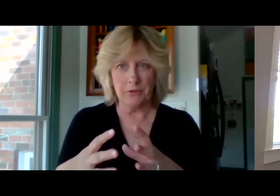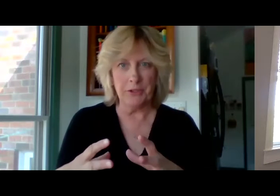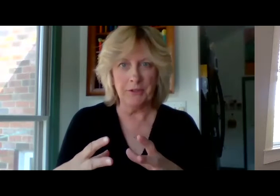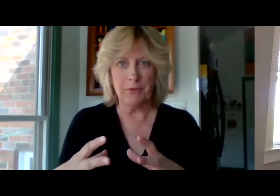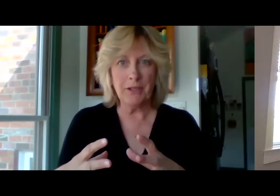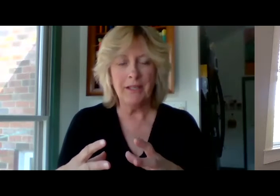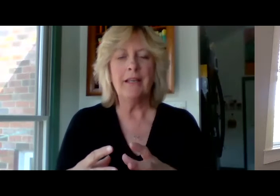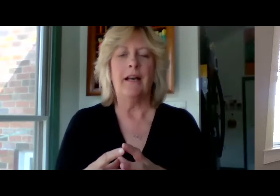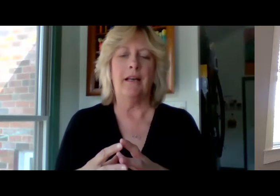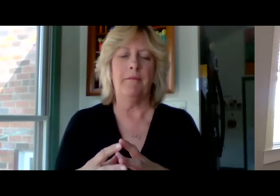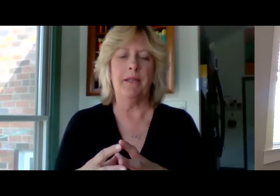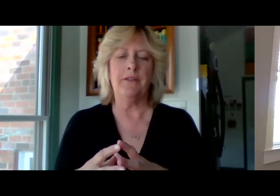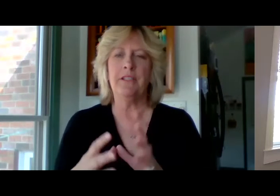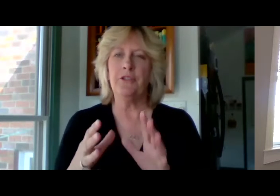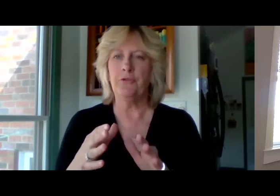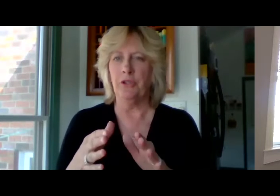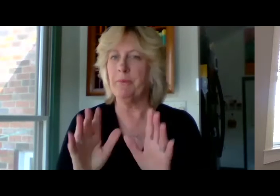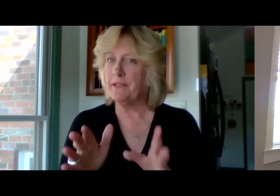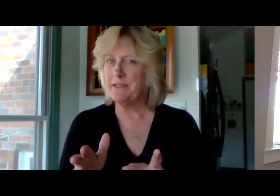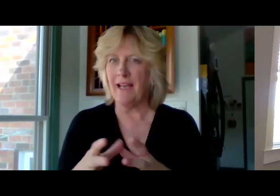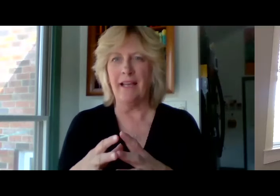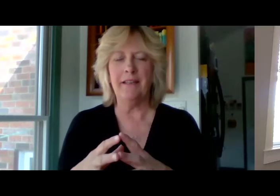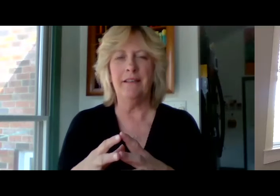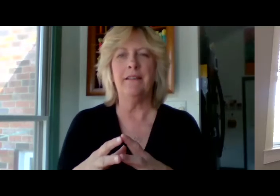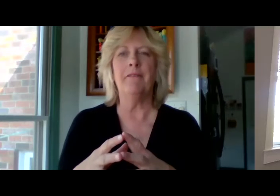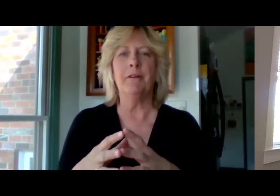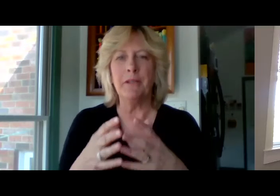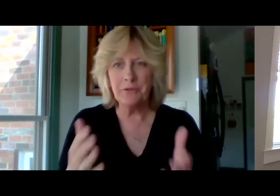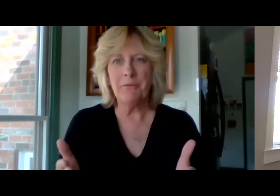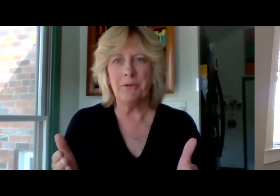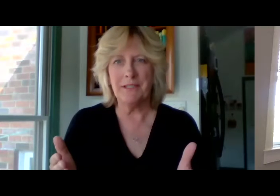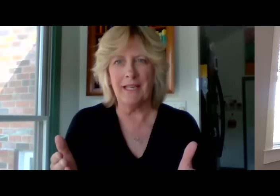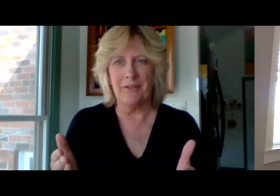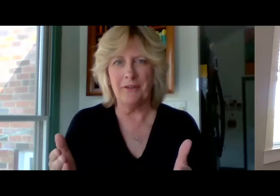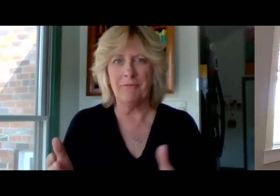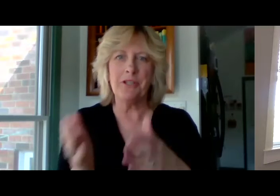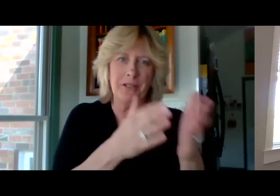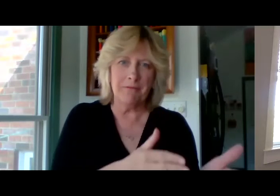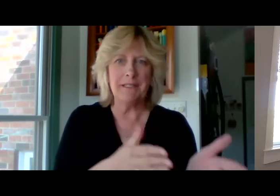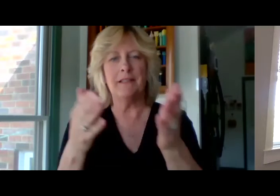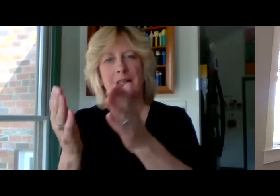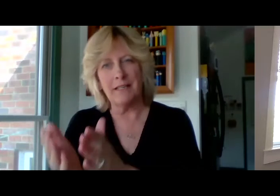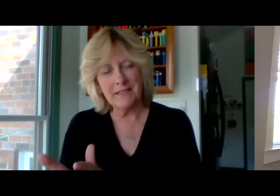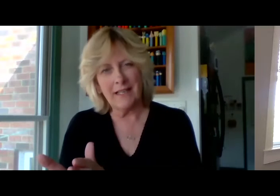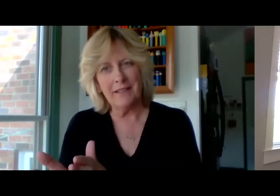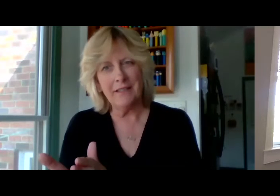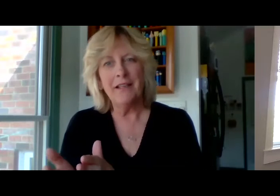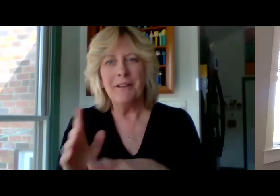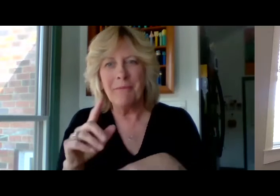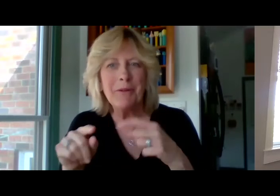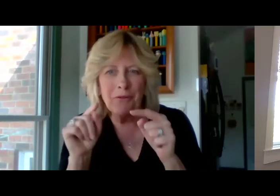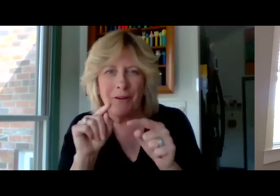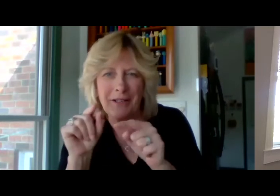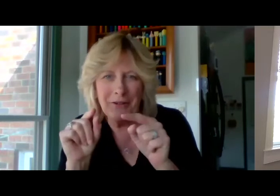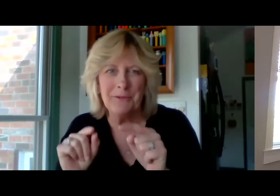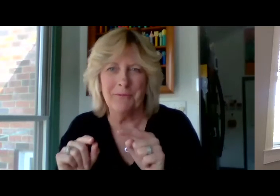times during the book and teach you a little bit of the sign. And then when we do the book together, when she reads it and I sign it,